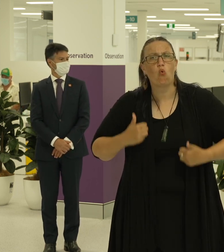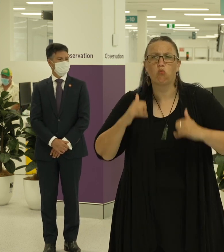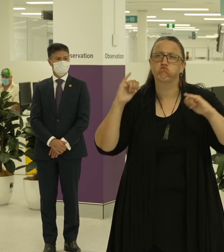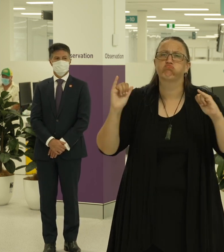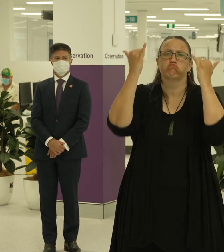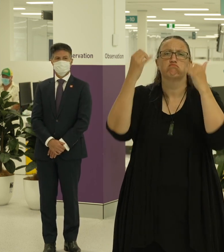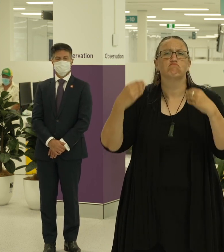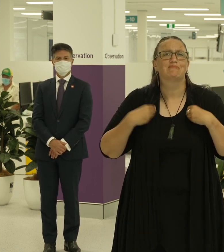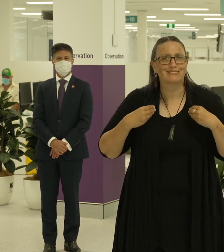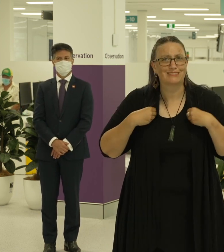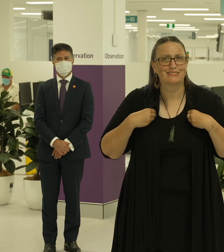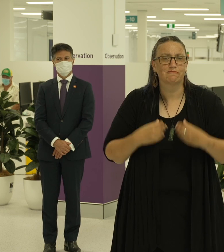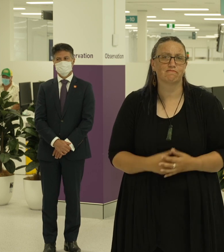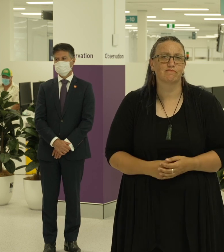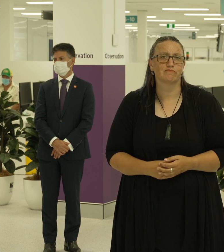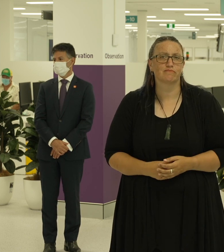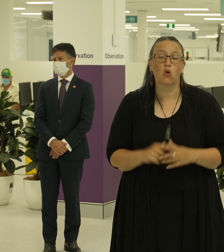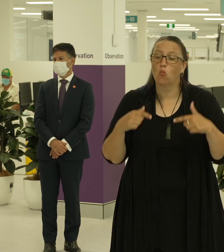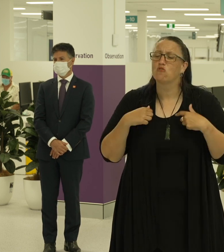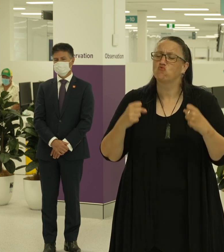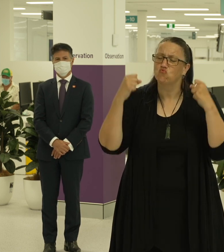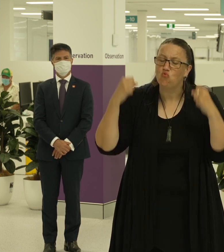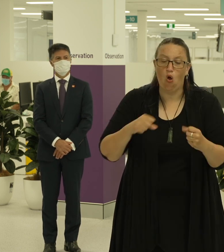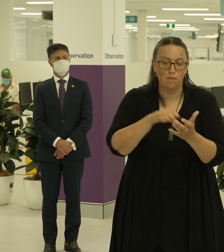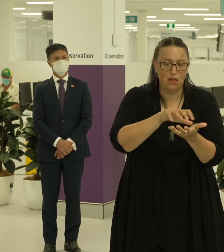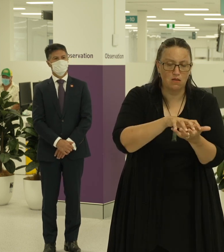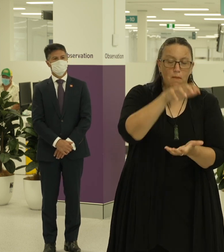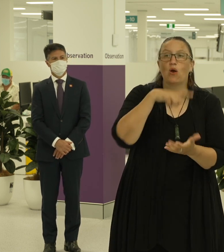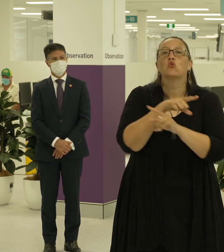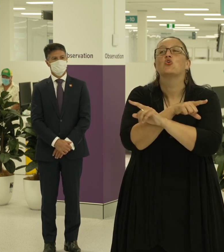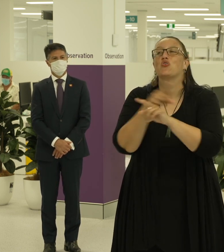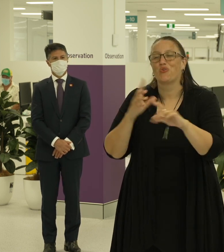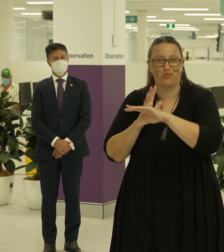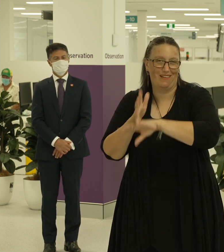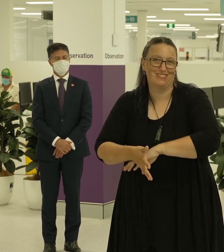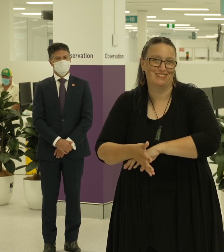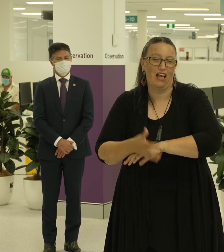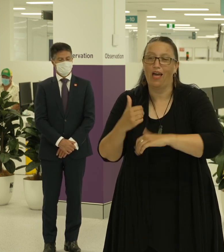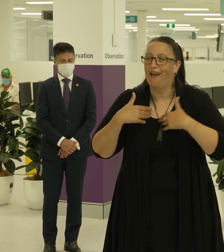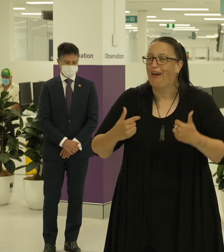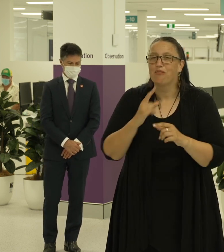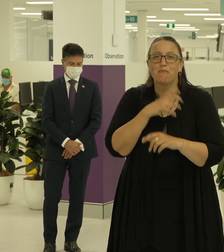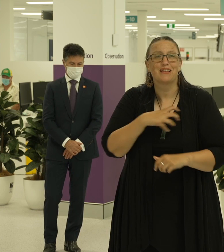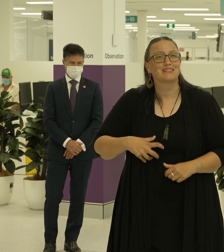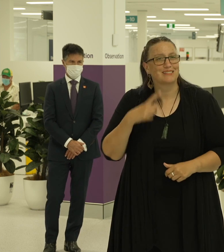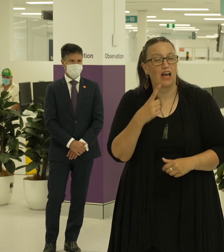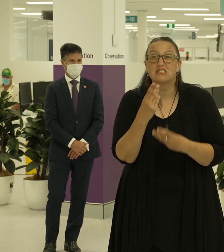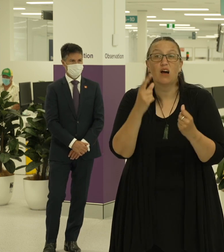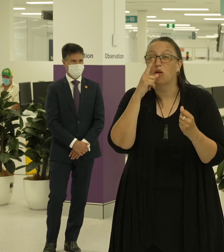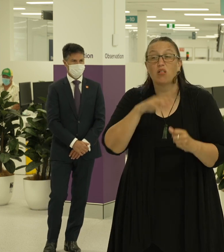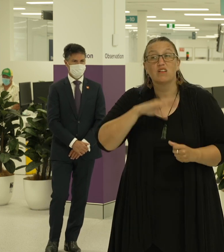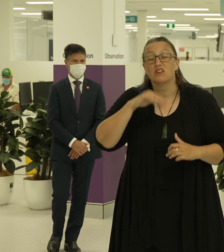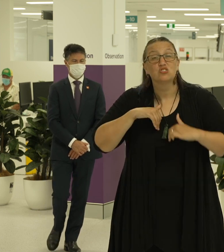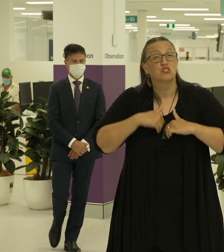are in this strong position because of the efforts that everyone has made. As the Health Minister has said, we accept people are